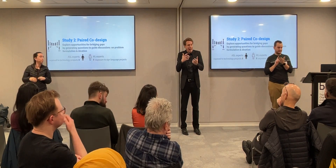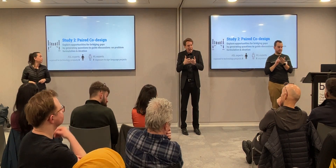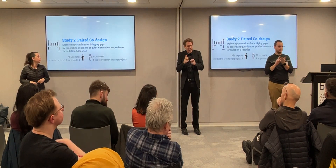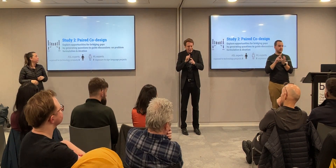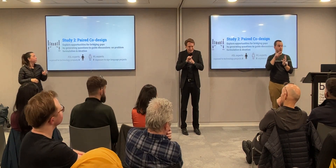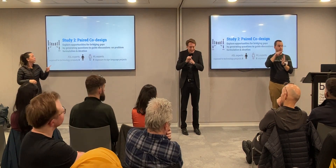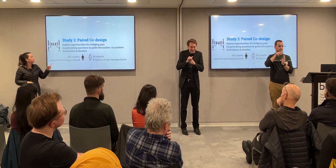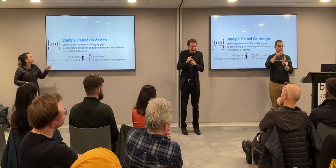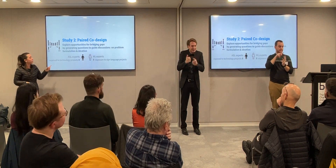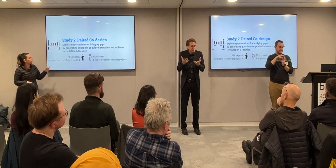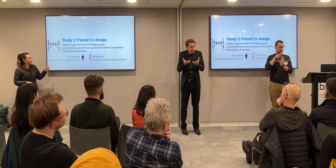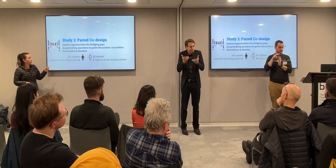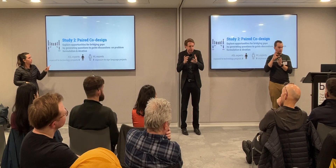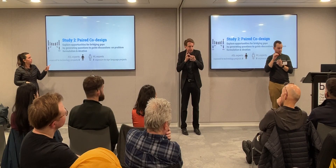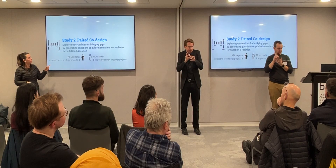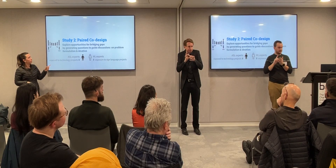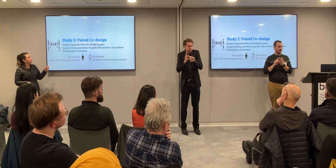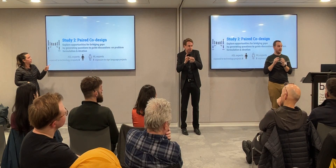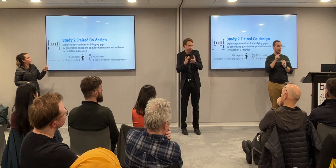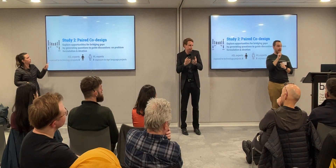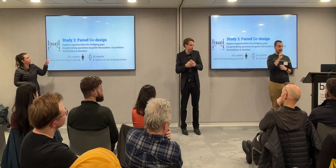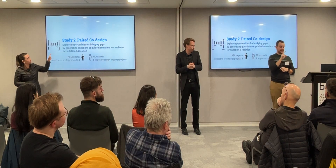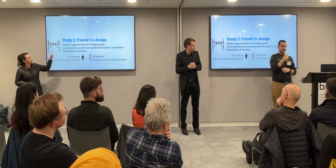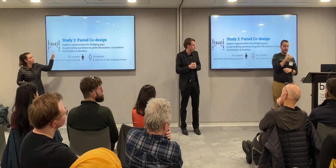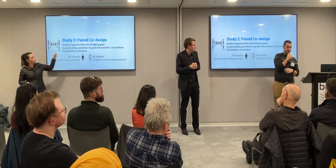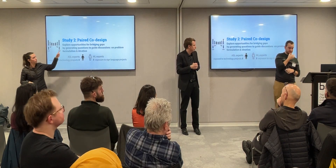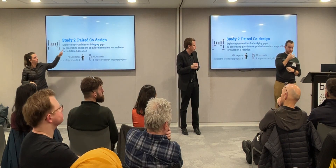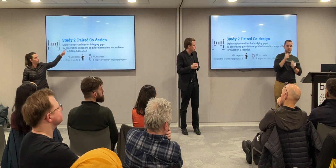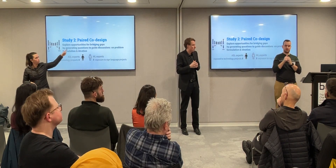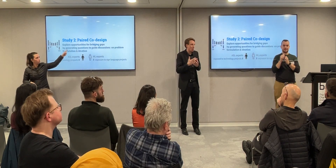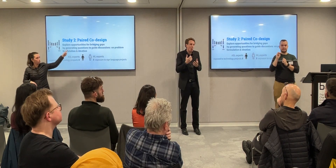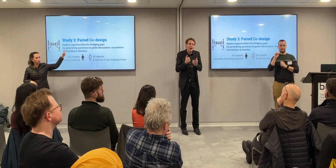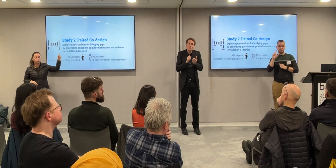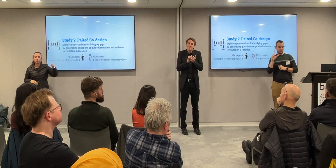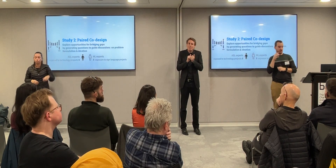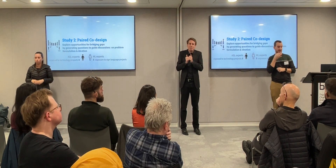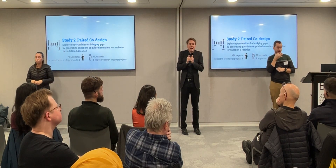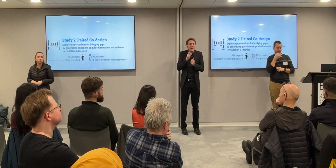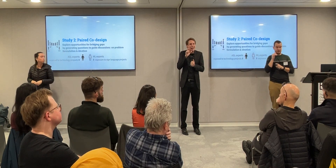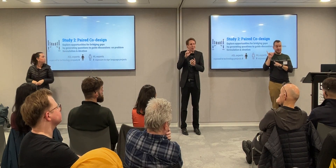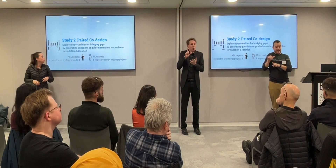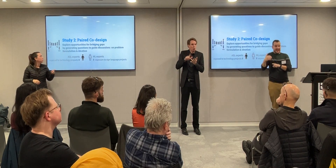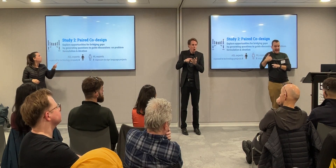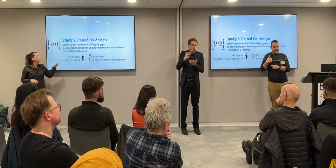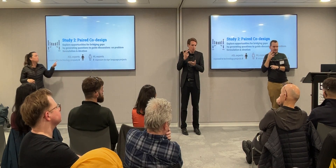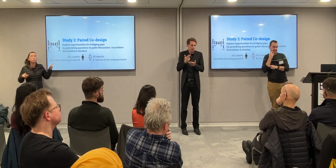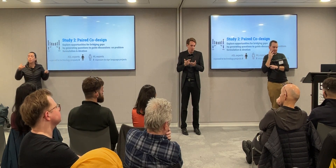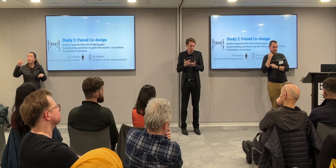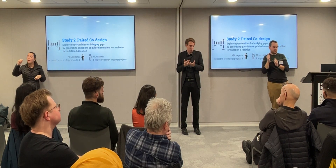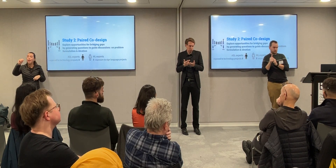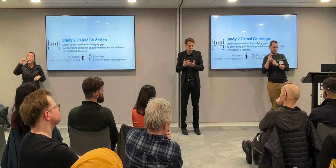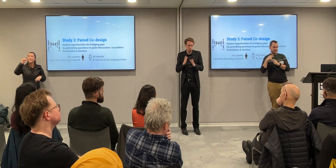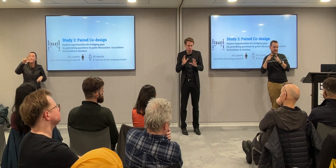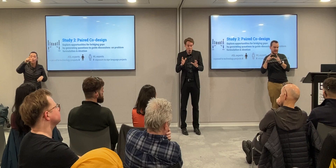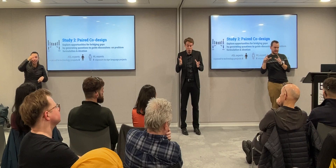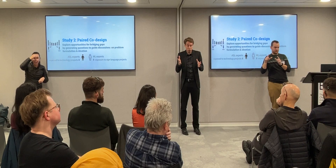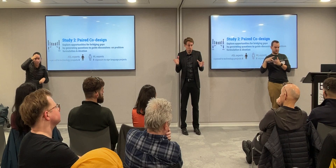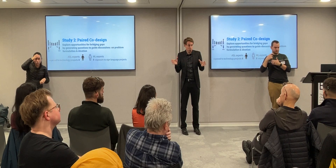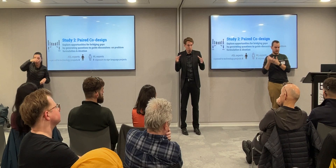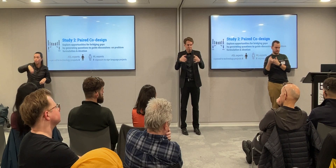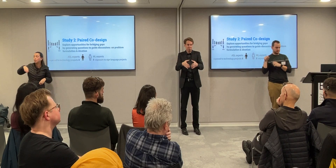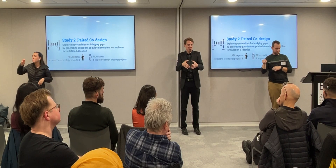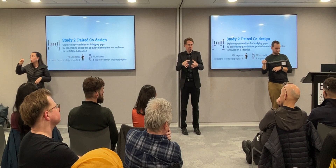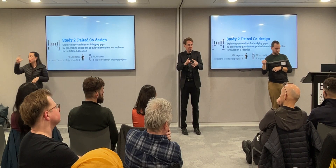So we're talking about a paired co-design. So we had ASL experts with machine learning experts that